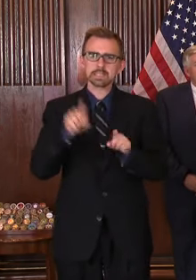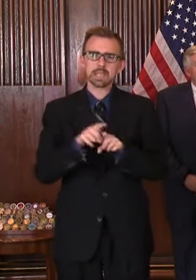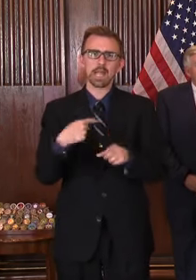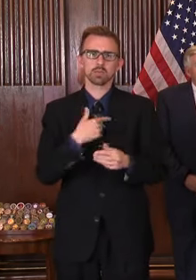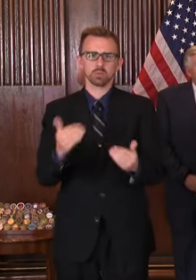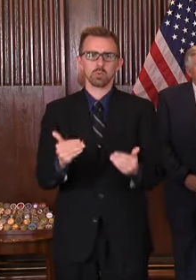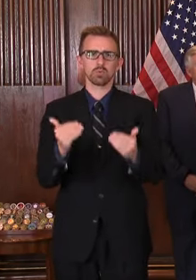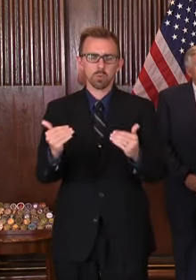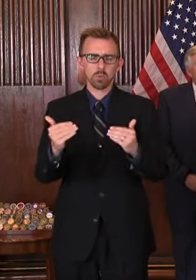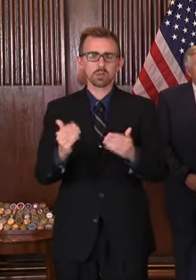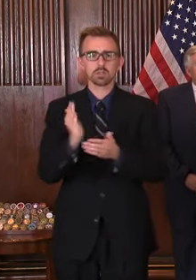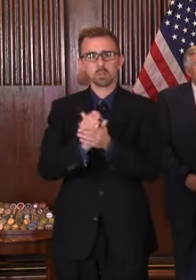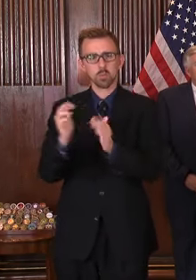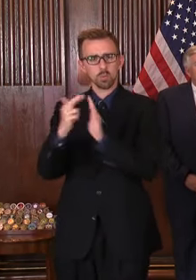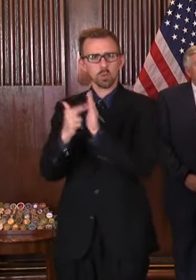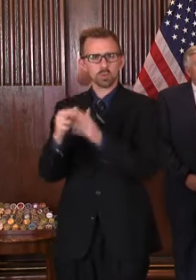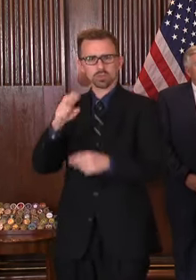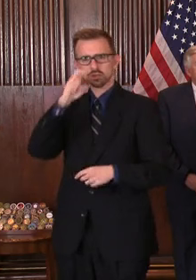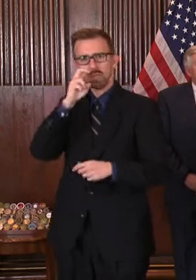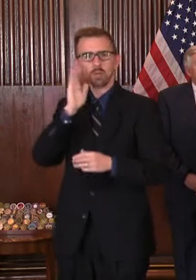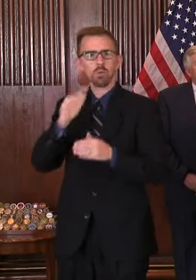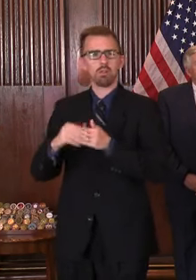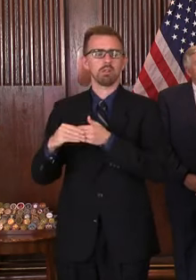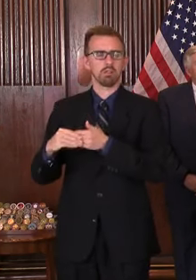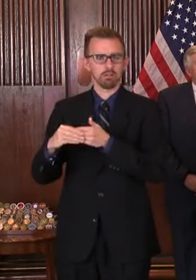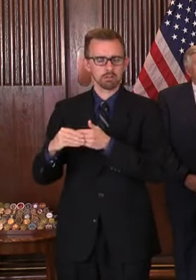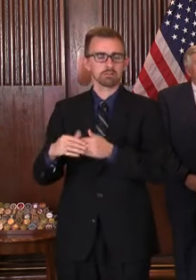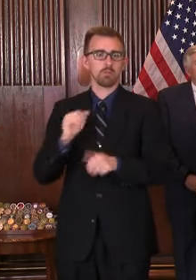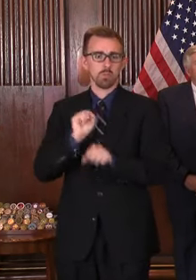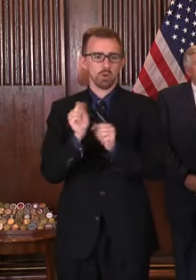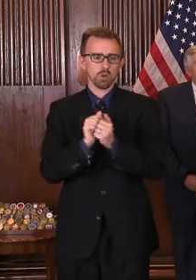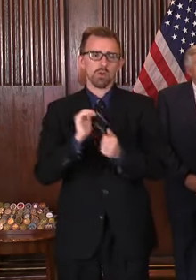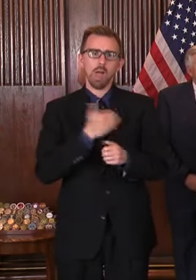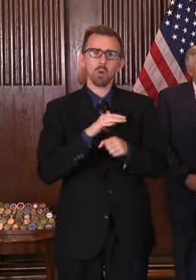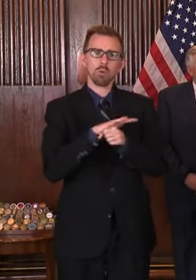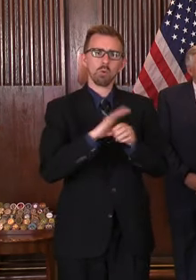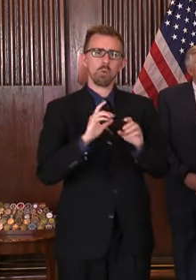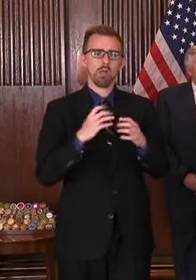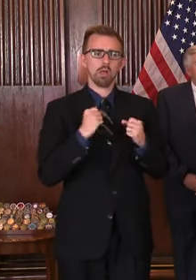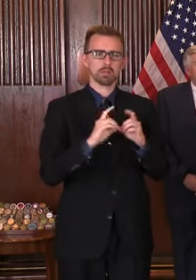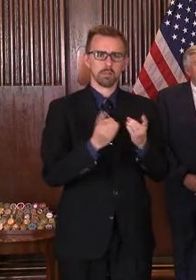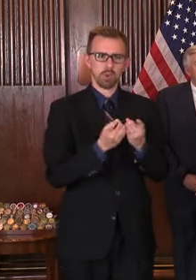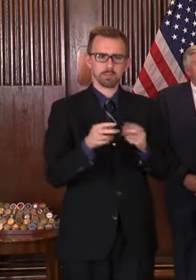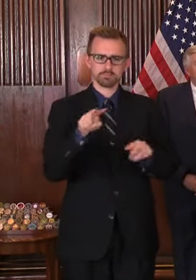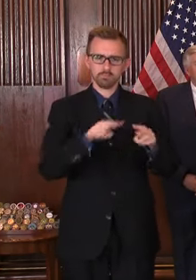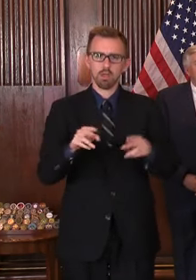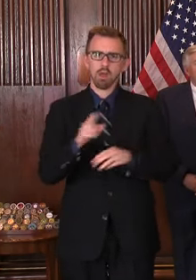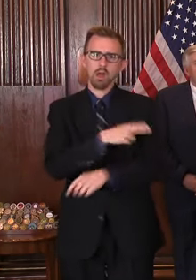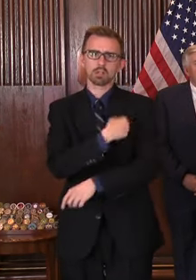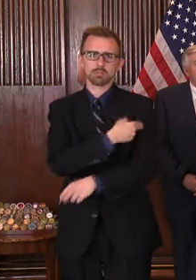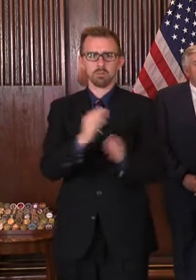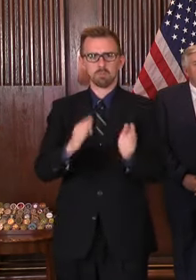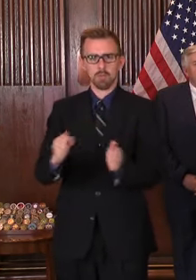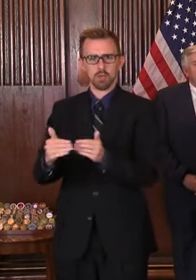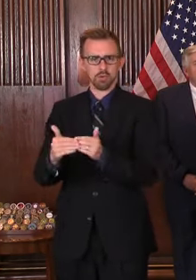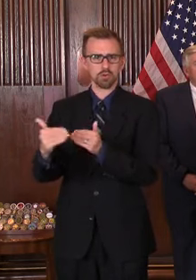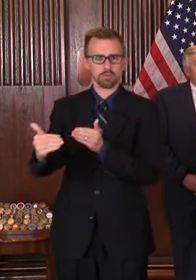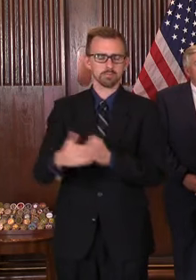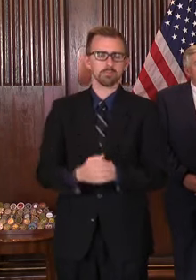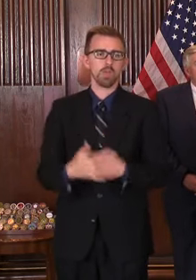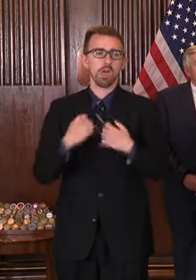as we relax some of these restrictions. I'm working with our local health department to monitor hospital preparedness. So the healthcare